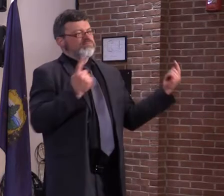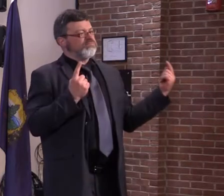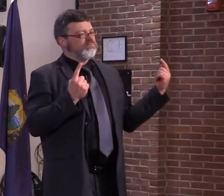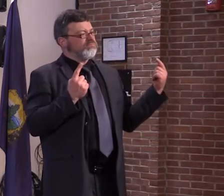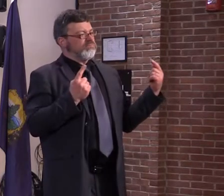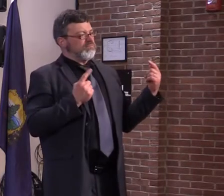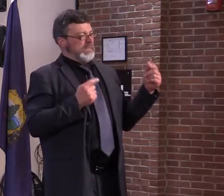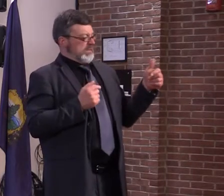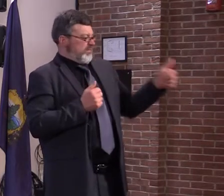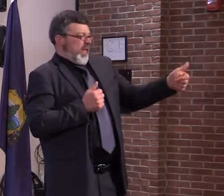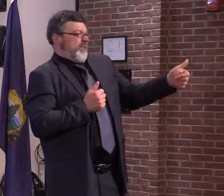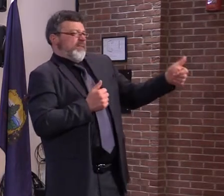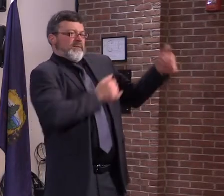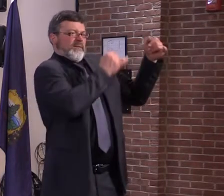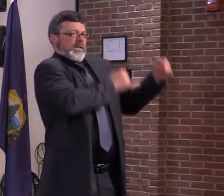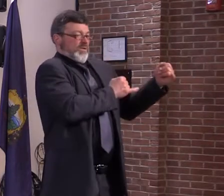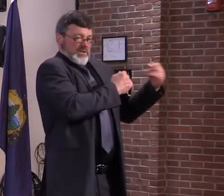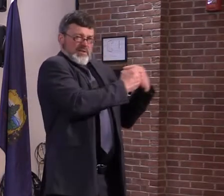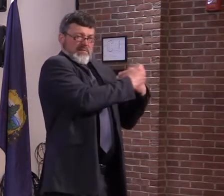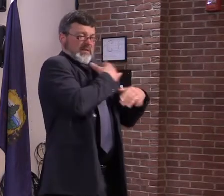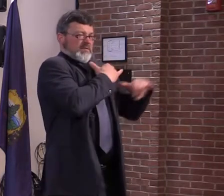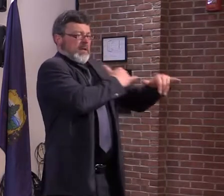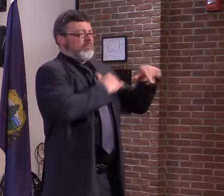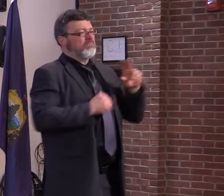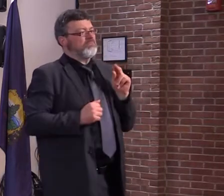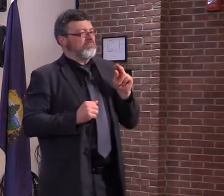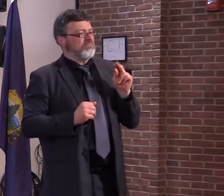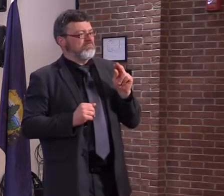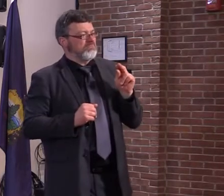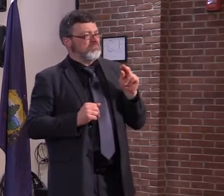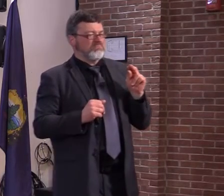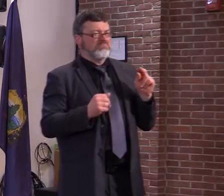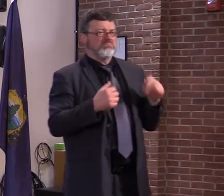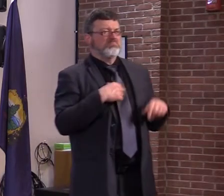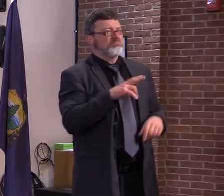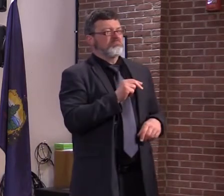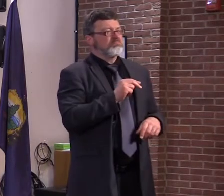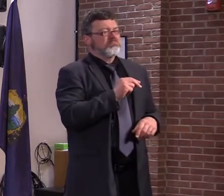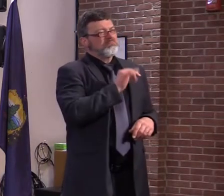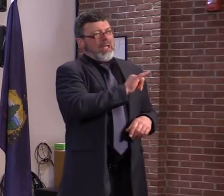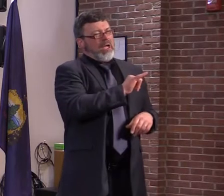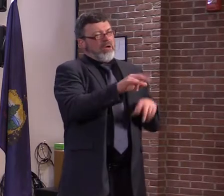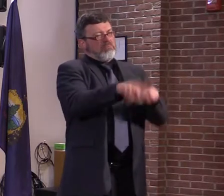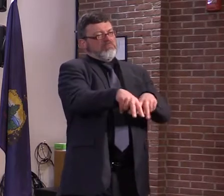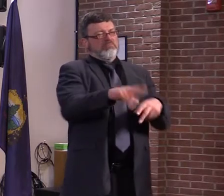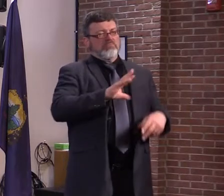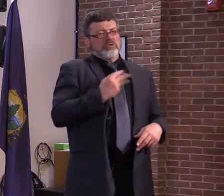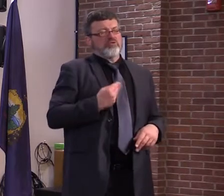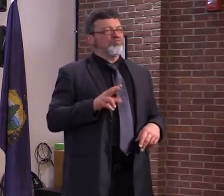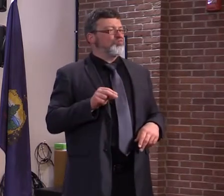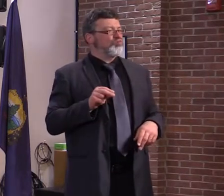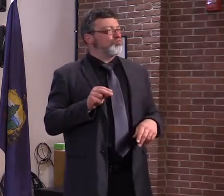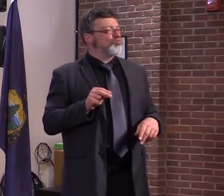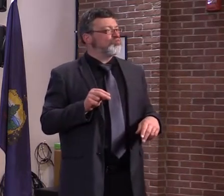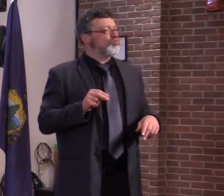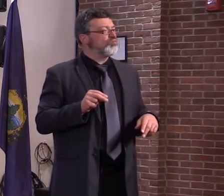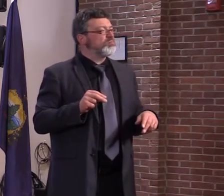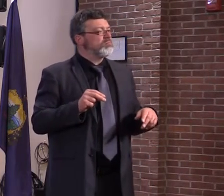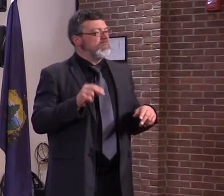you read the story, you'll see that there, I condemn those remarks. Governor, has a decision been made yet to,